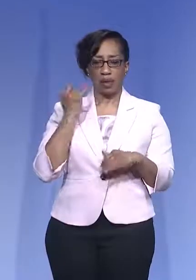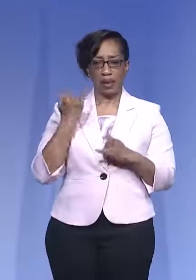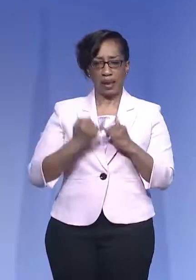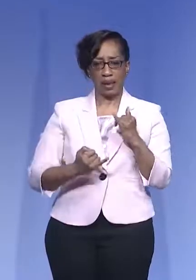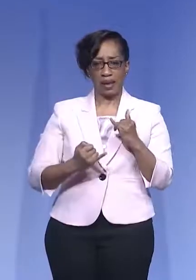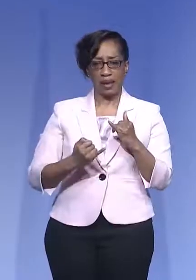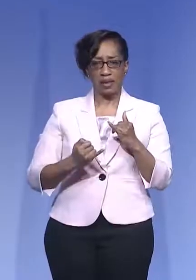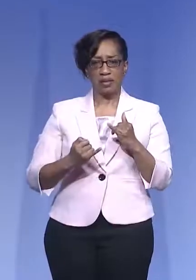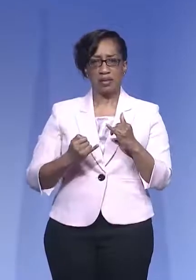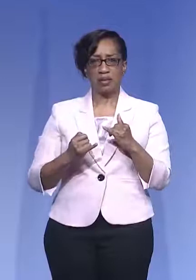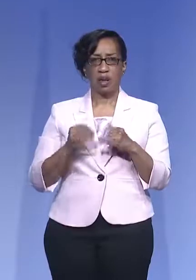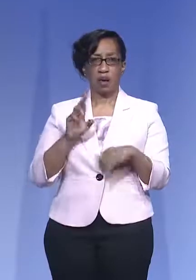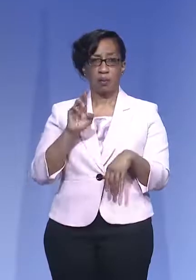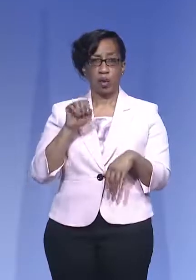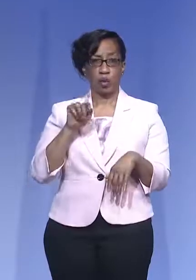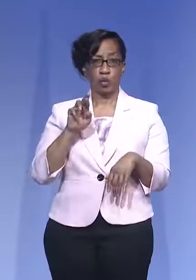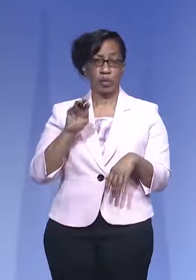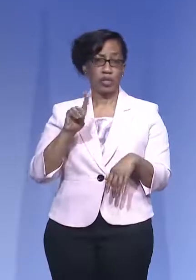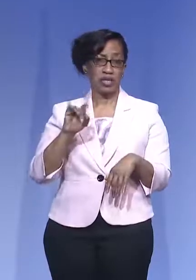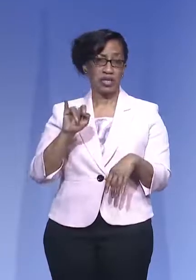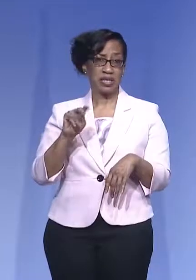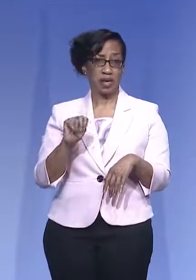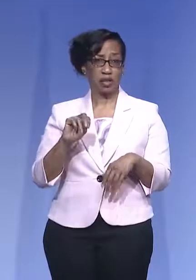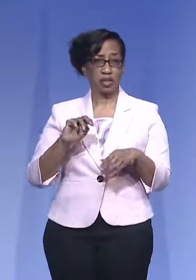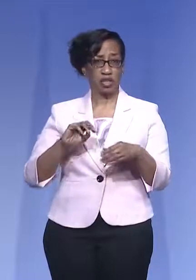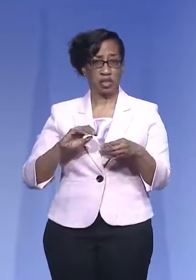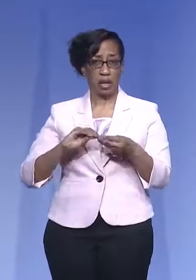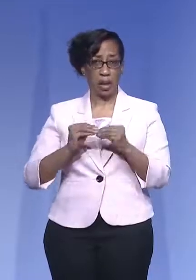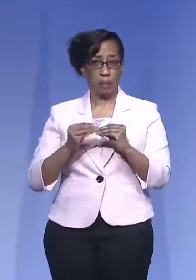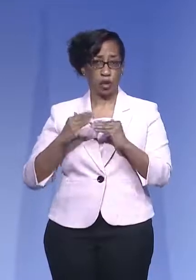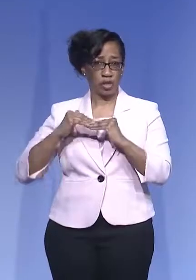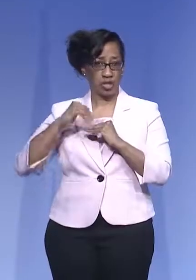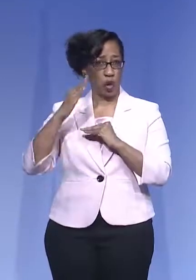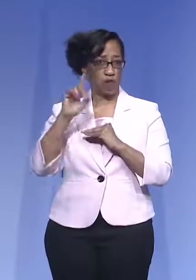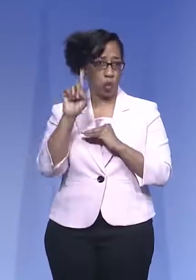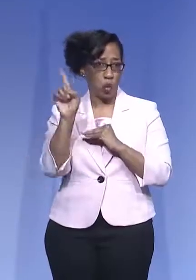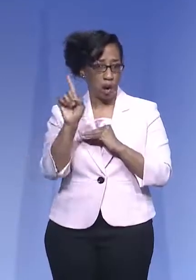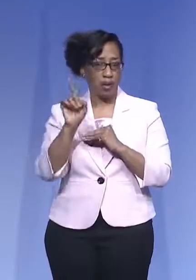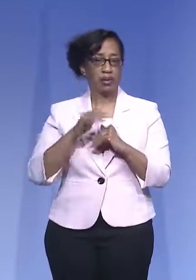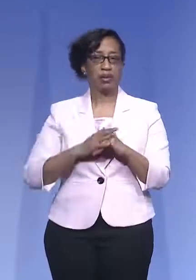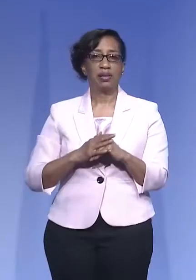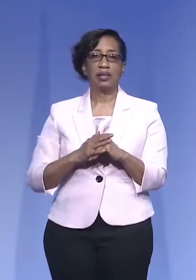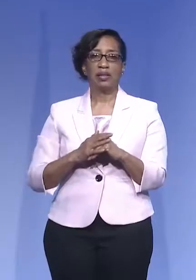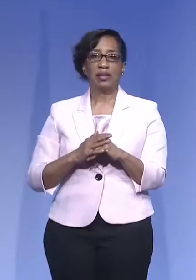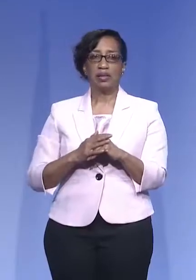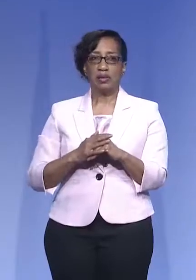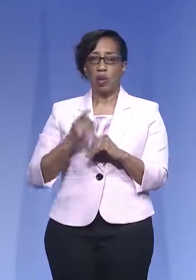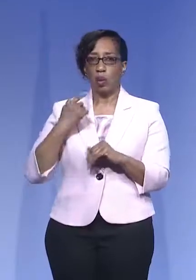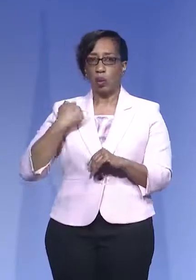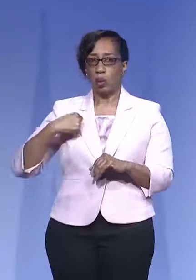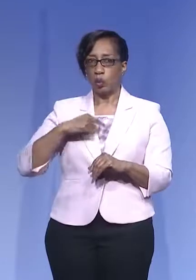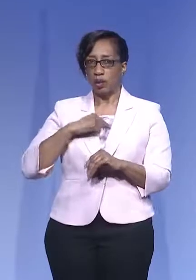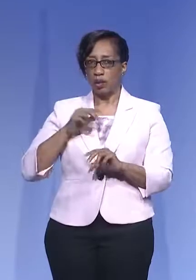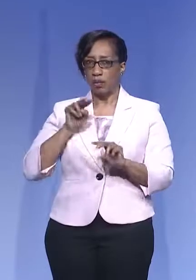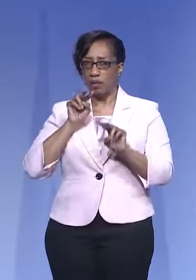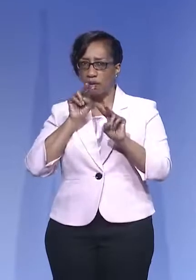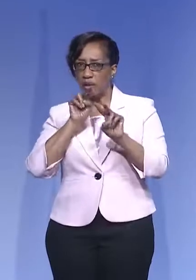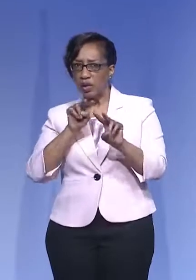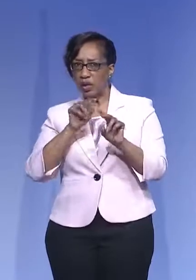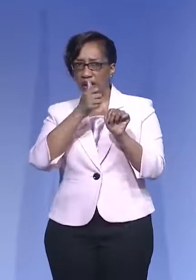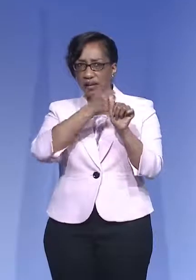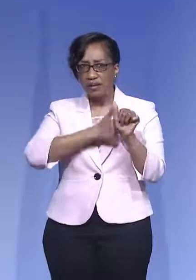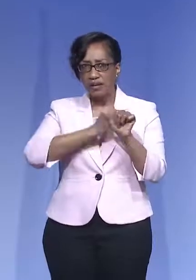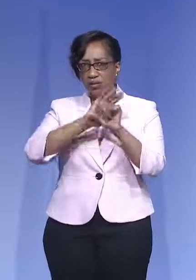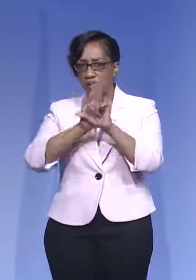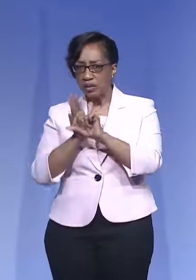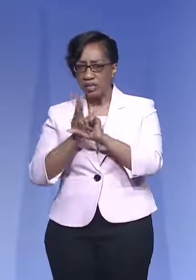still over one. And I know we've been saying for a while now that, you know, the eyes are on these cases to see where